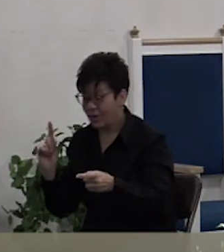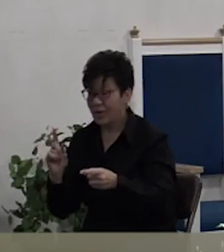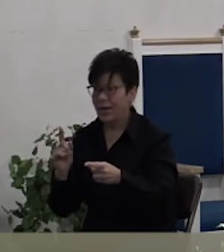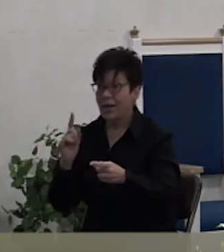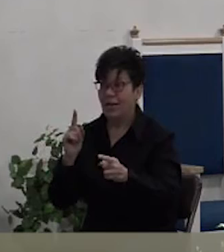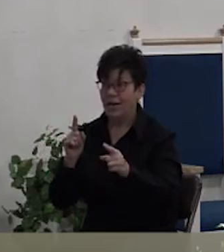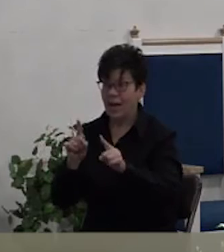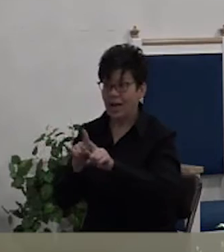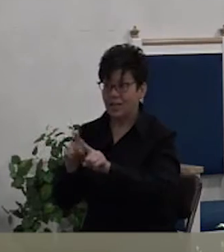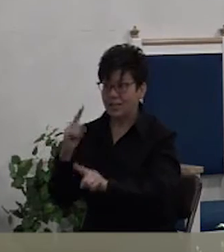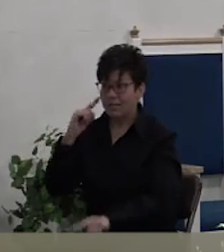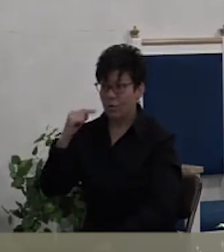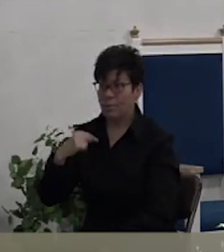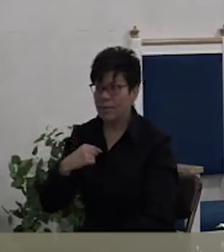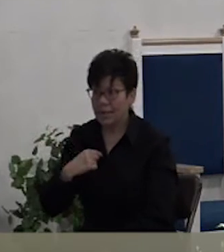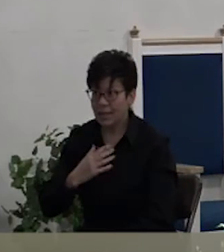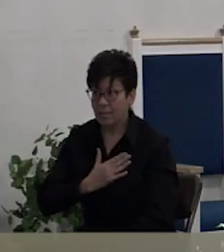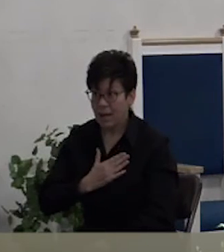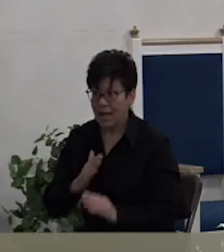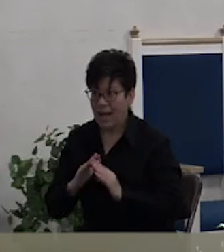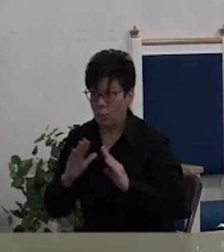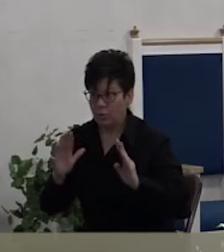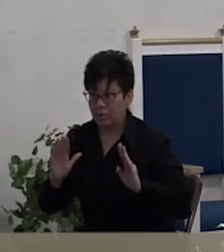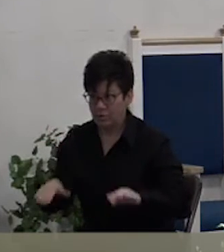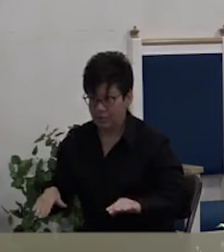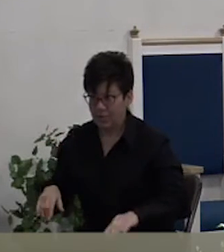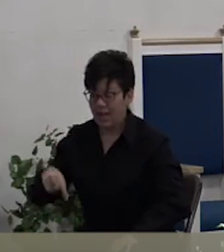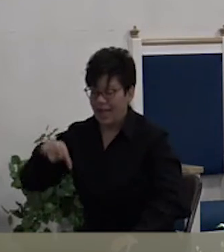for me and my house,